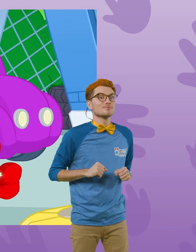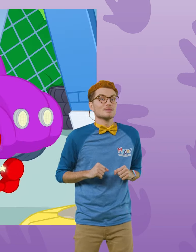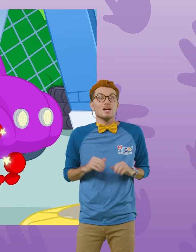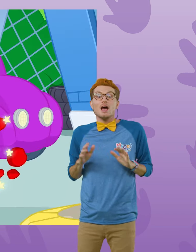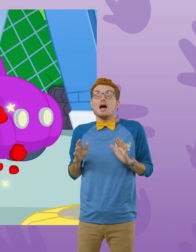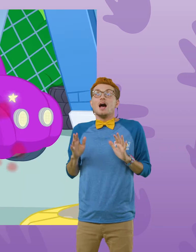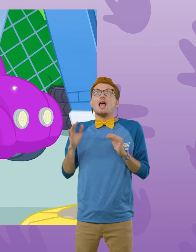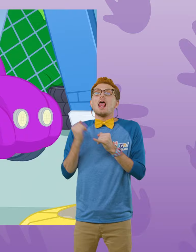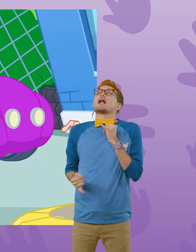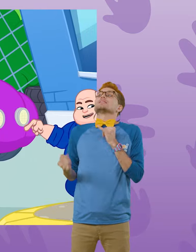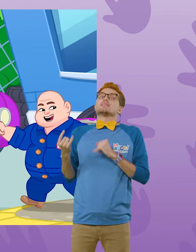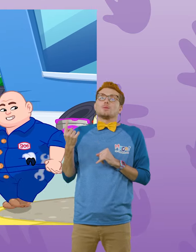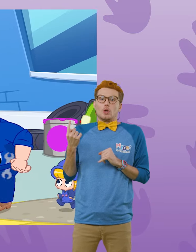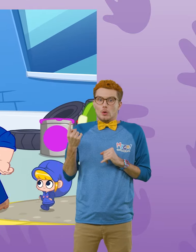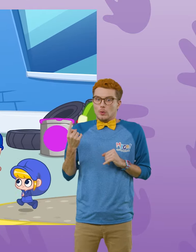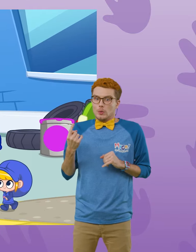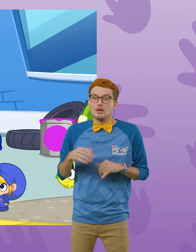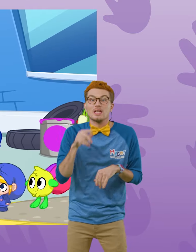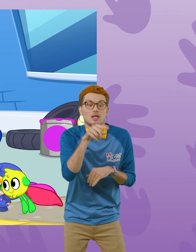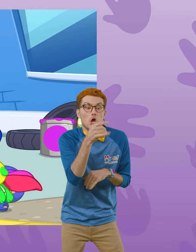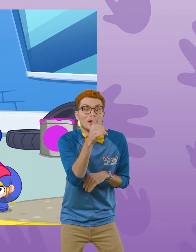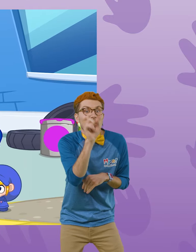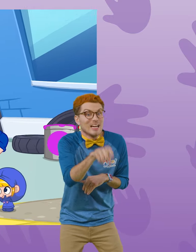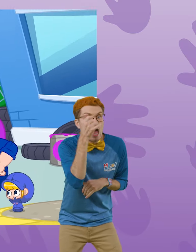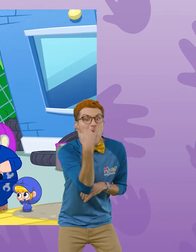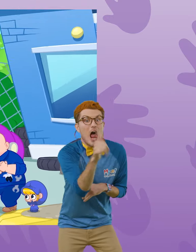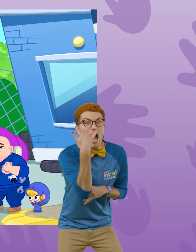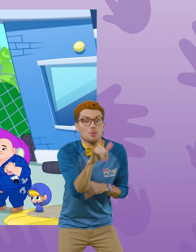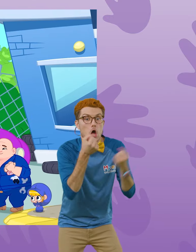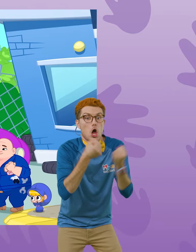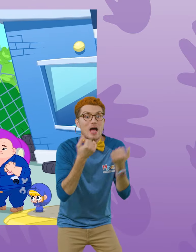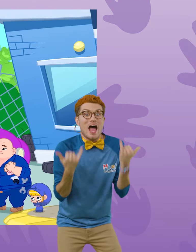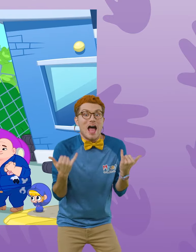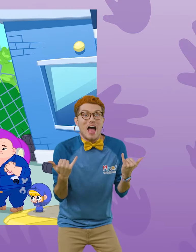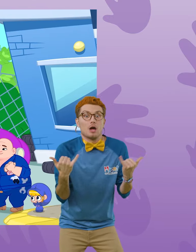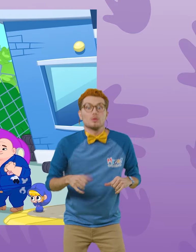Last one! And this car needs to be yellow.